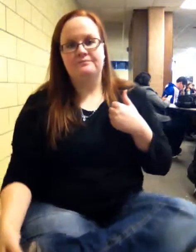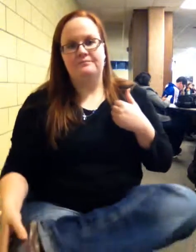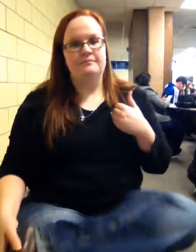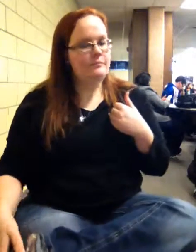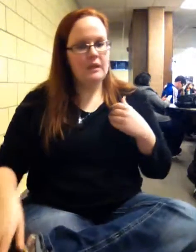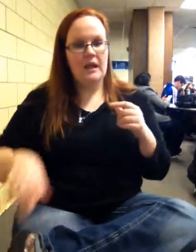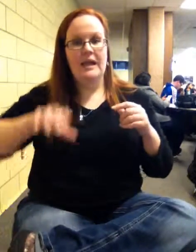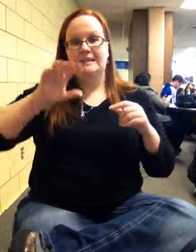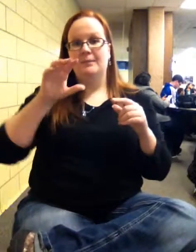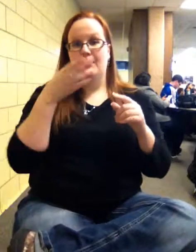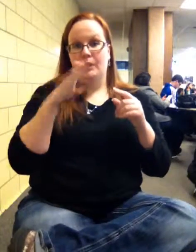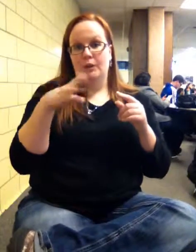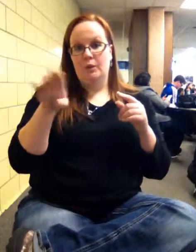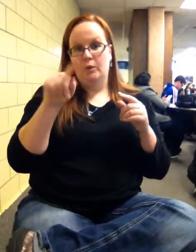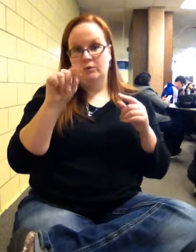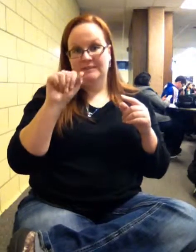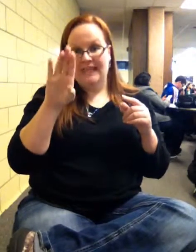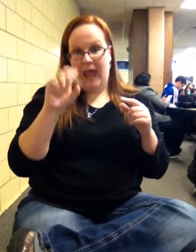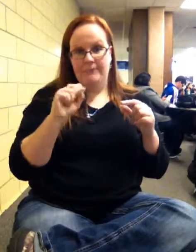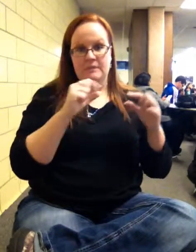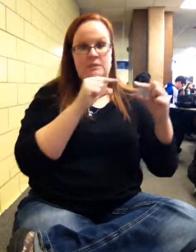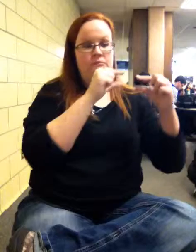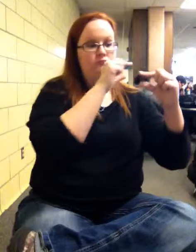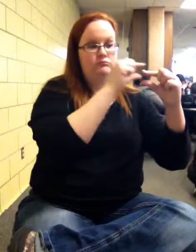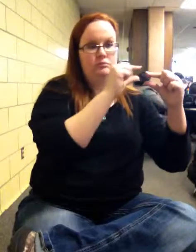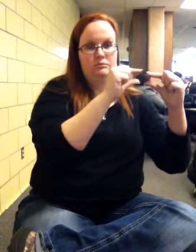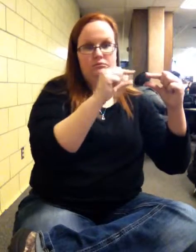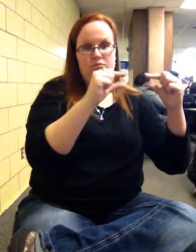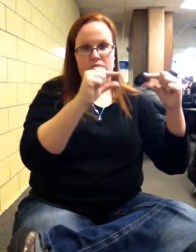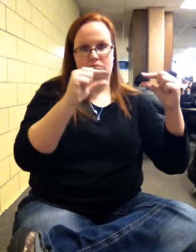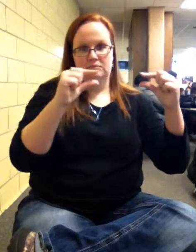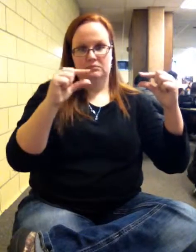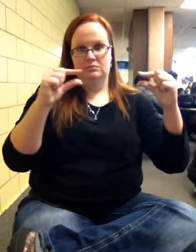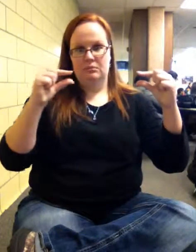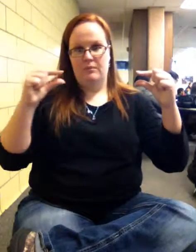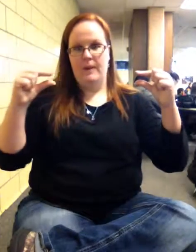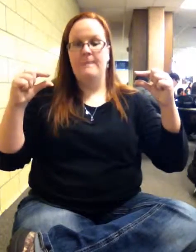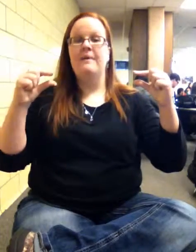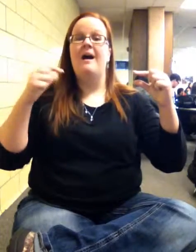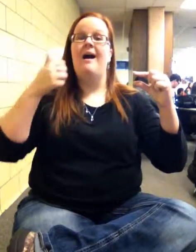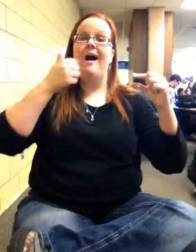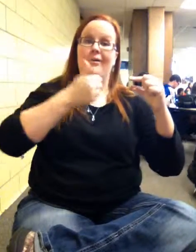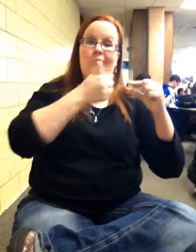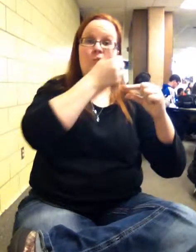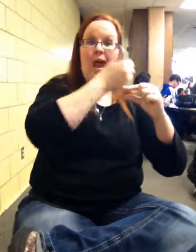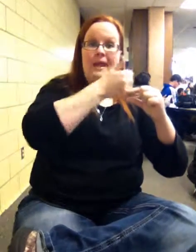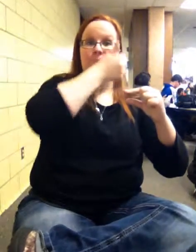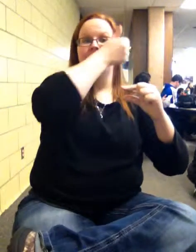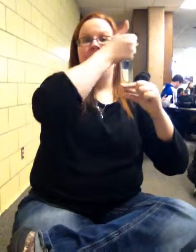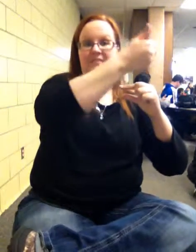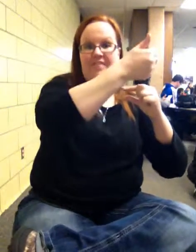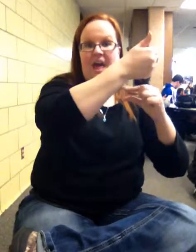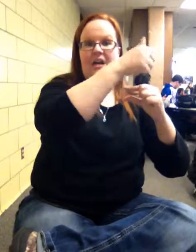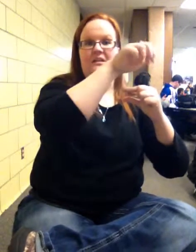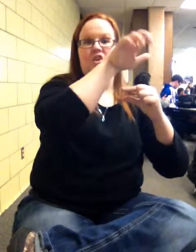going to happen. It could be that you go over to the library, and maybe RMA doesn't